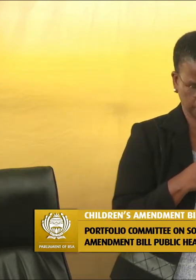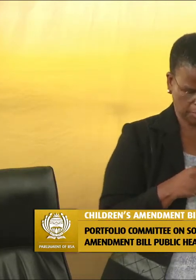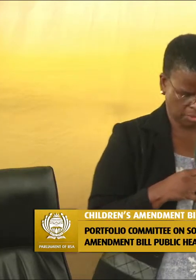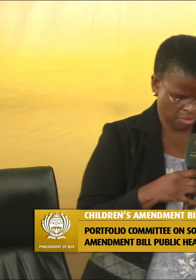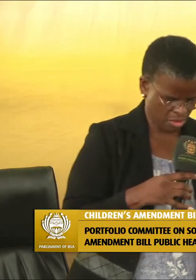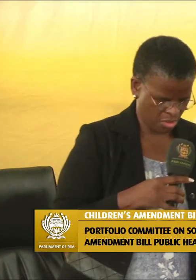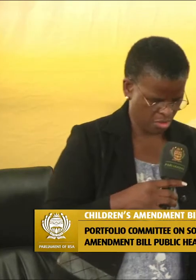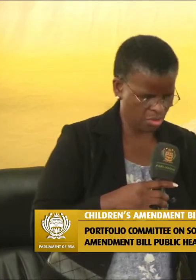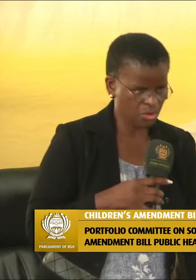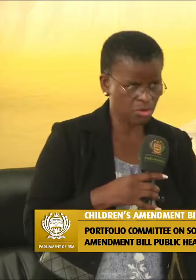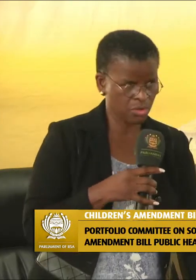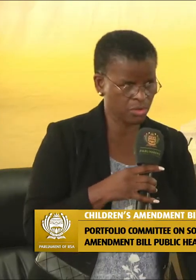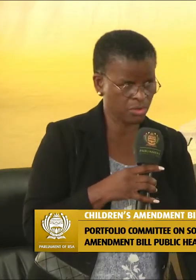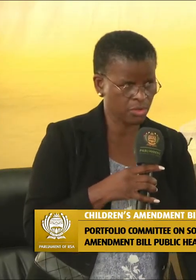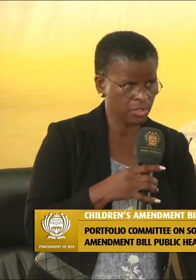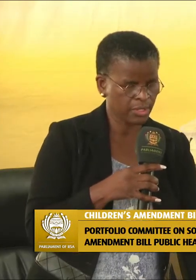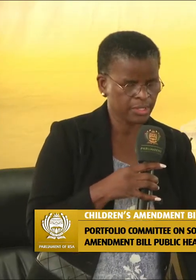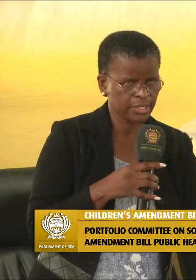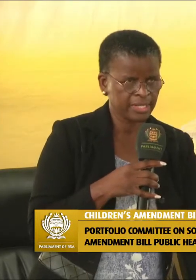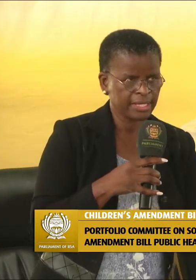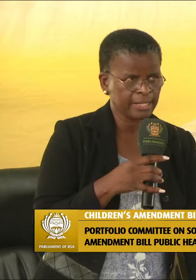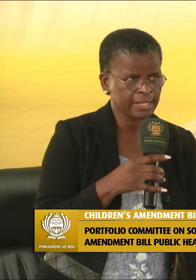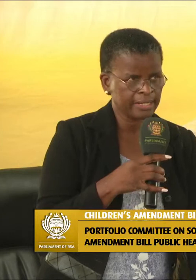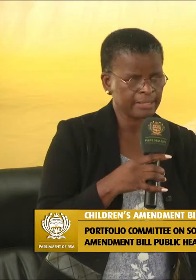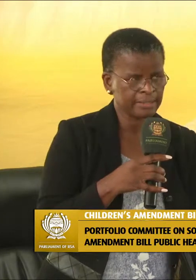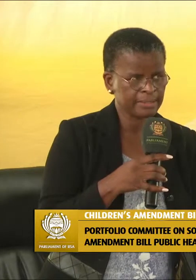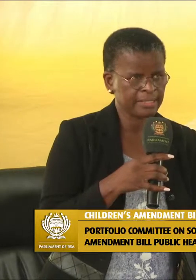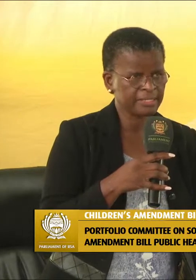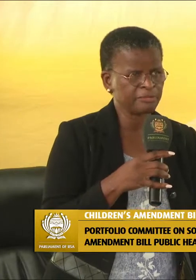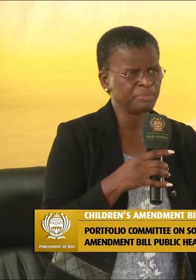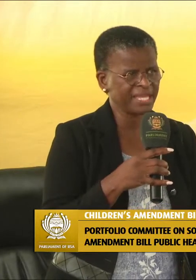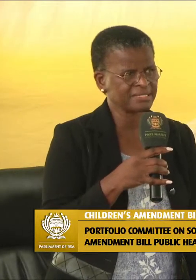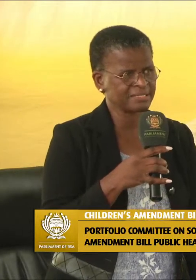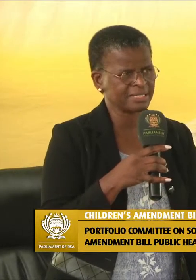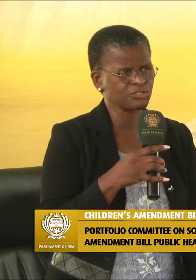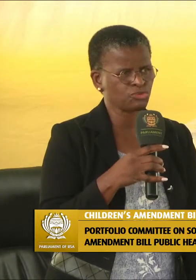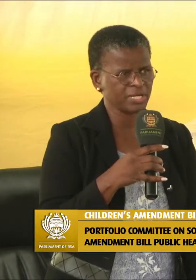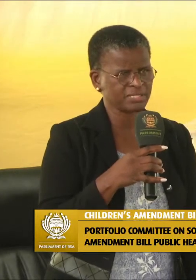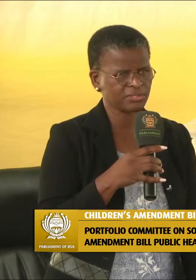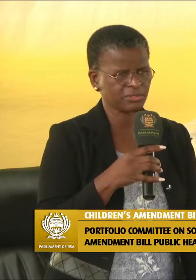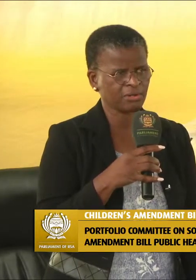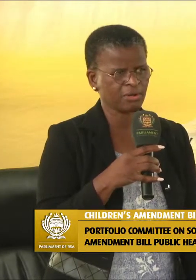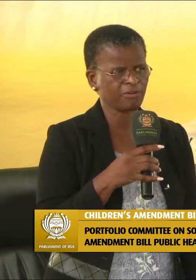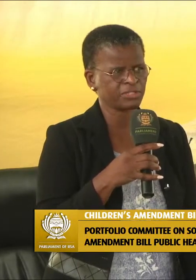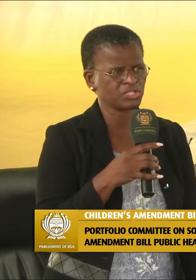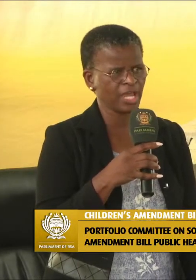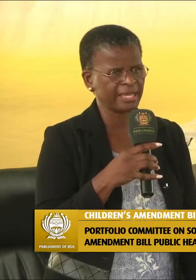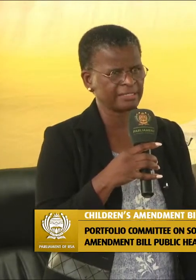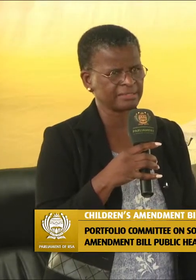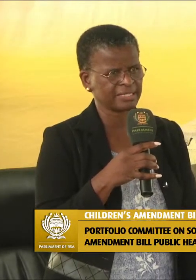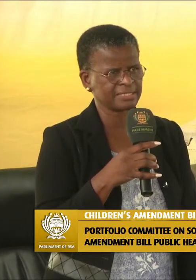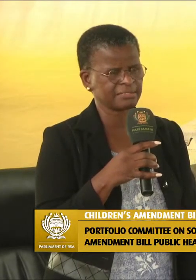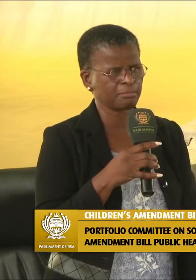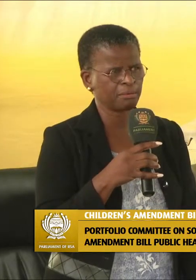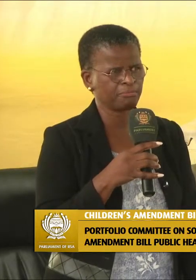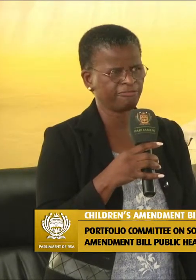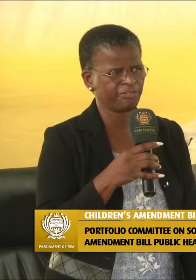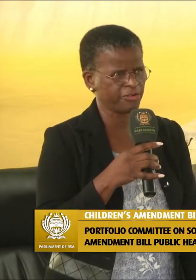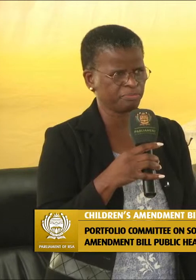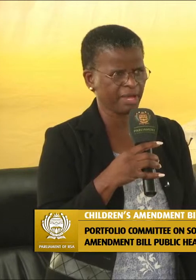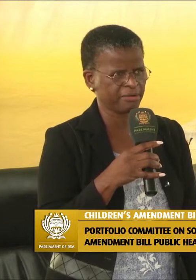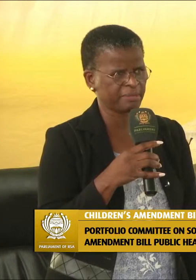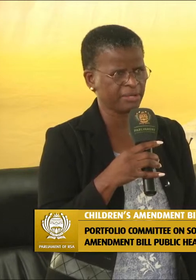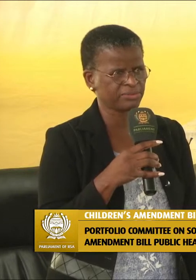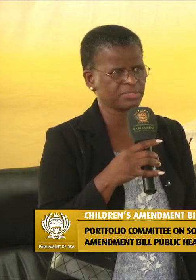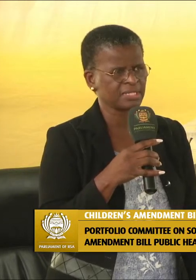ebaluleke kakhulu njengamalungu asePhalamende. The best interest of the child is